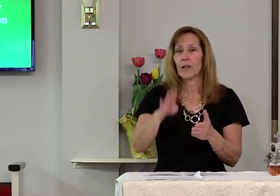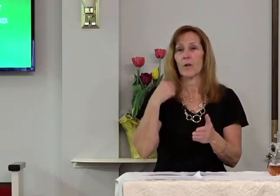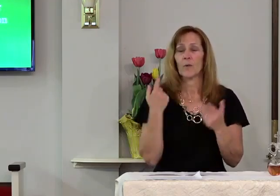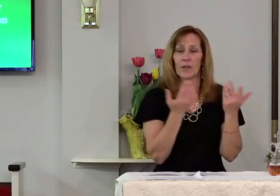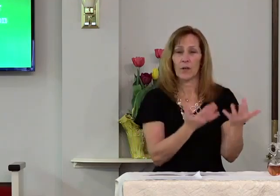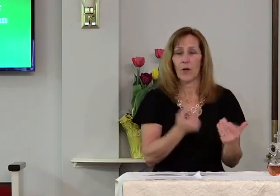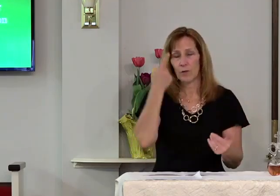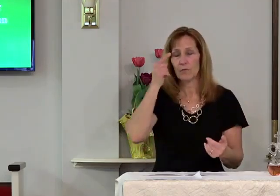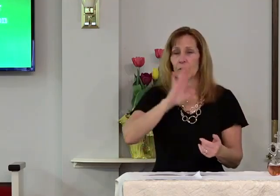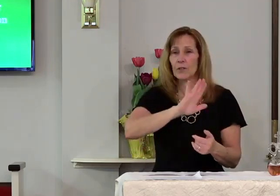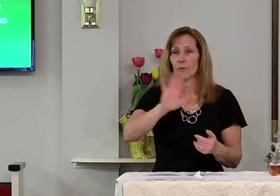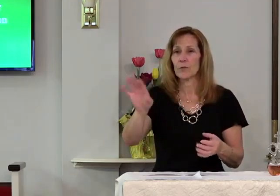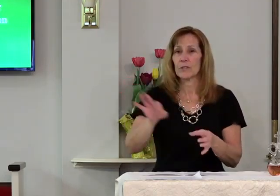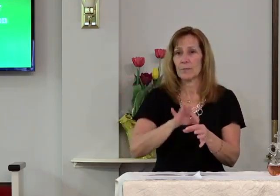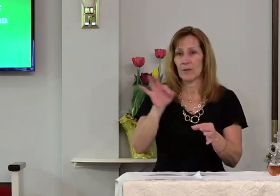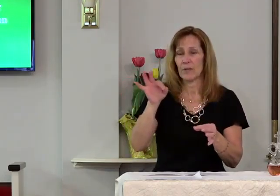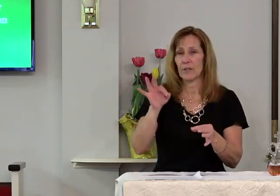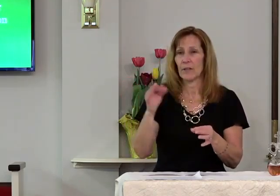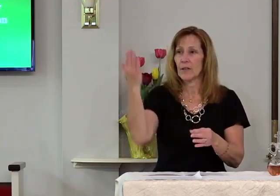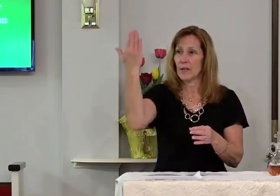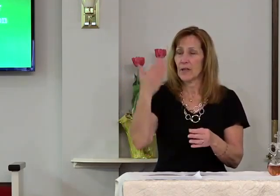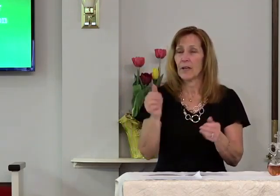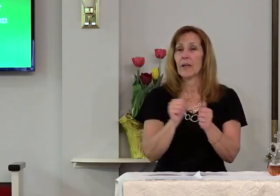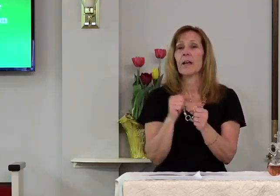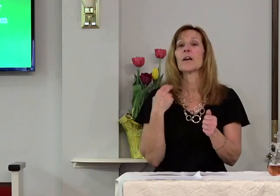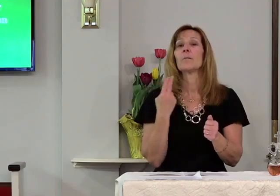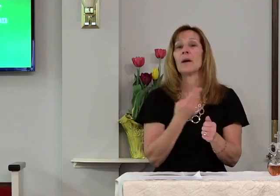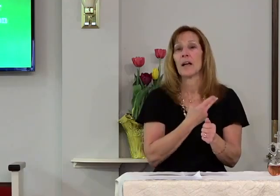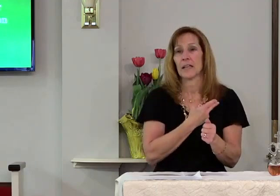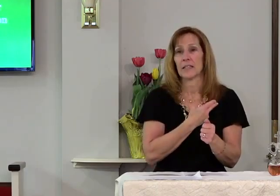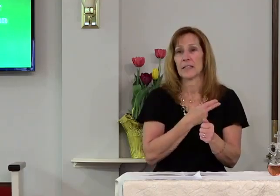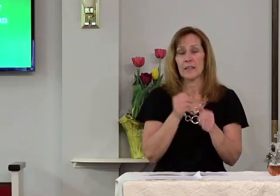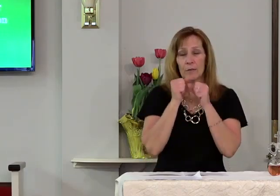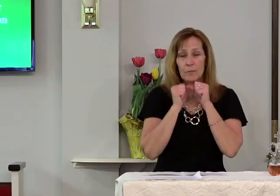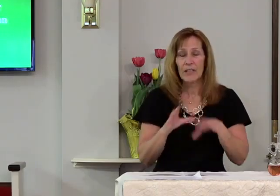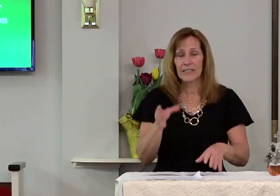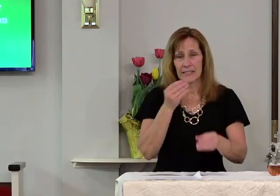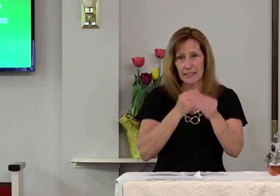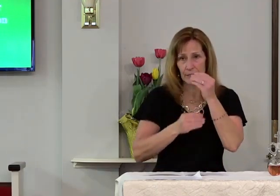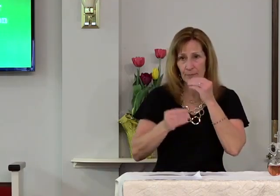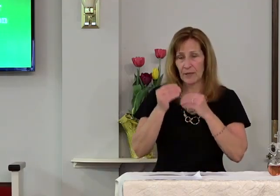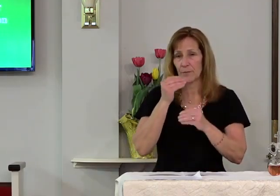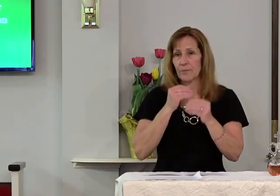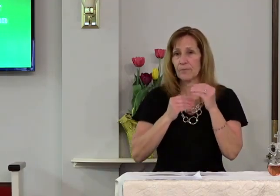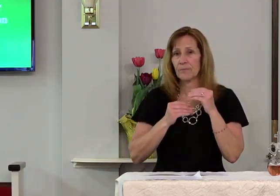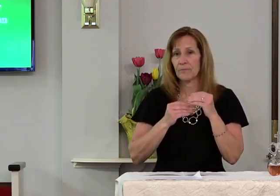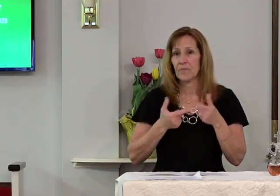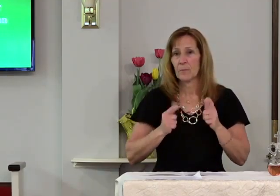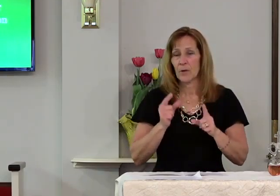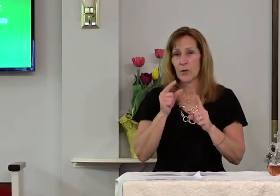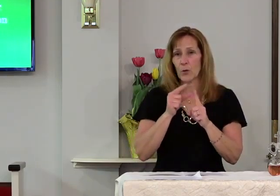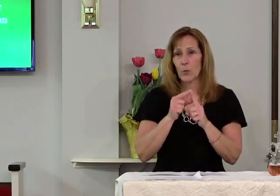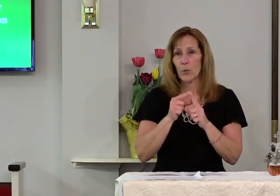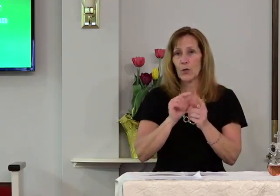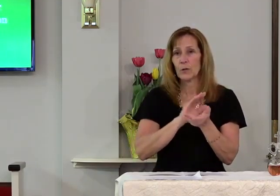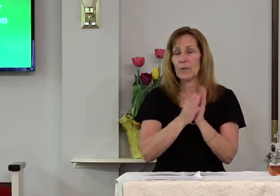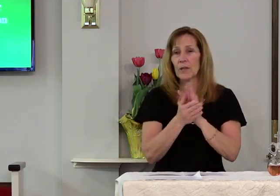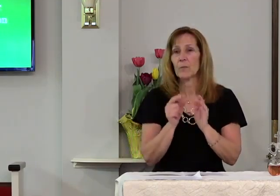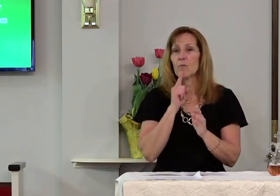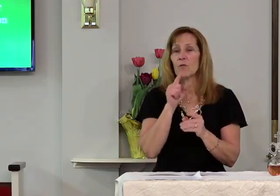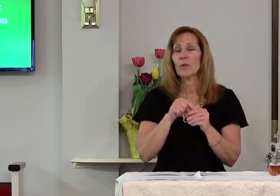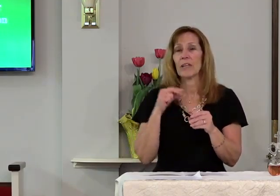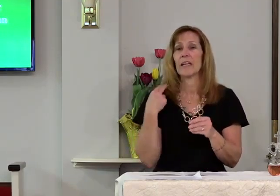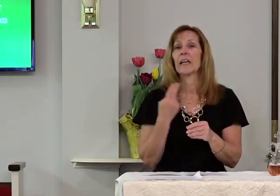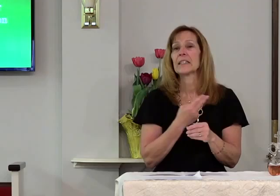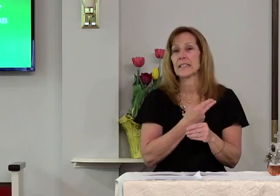we long for your spirit come among us bless this meal may your word take flesh